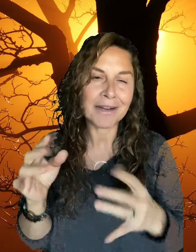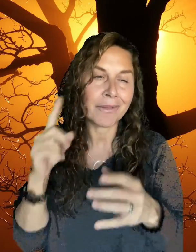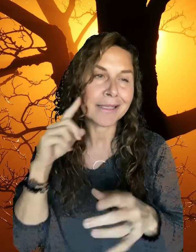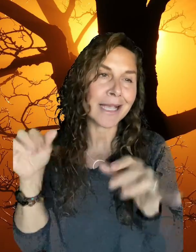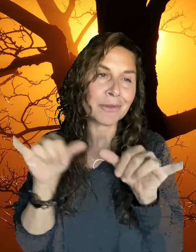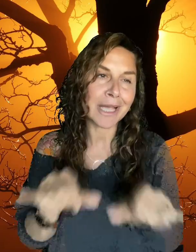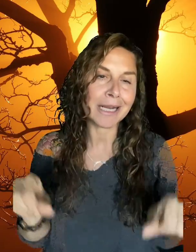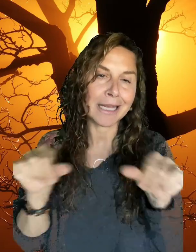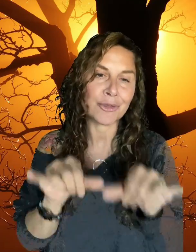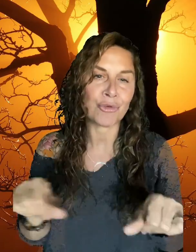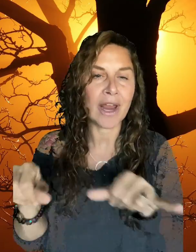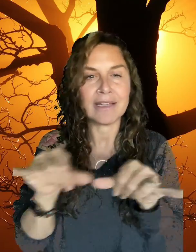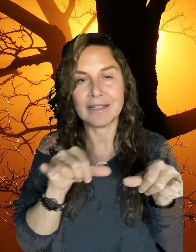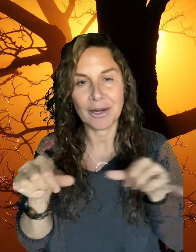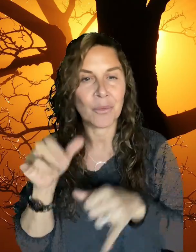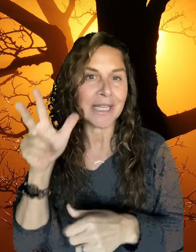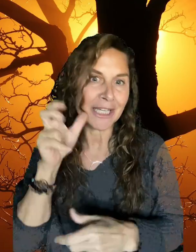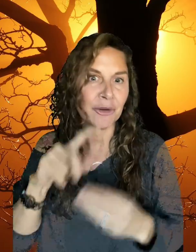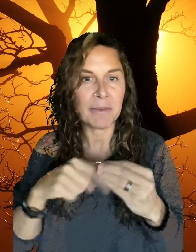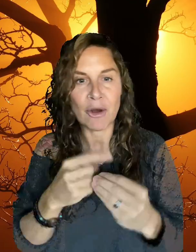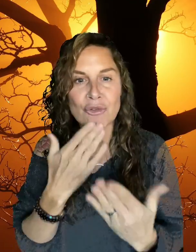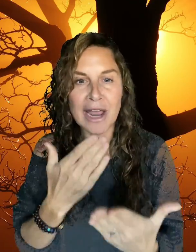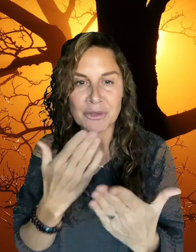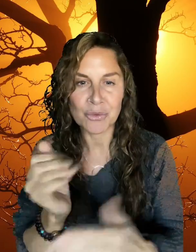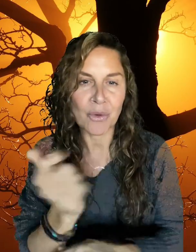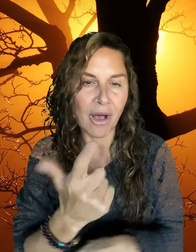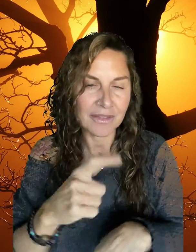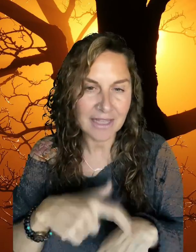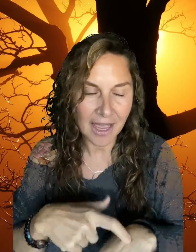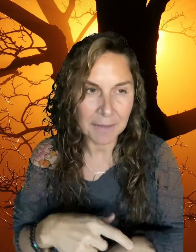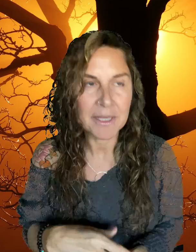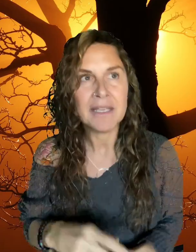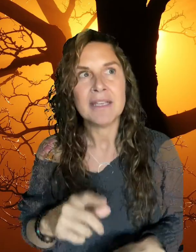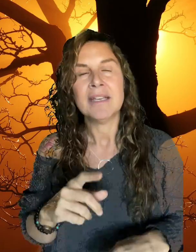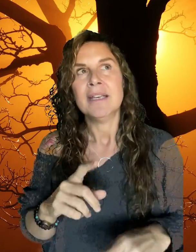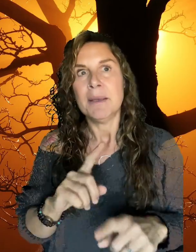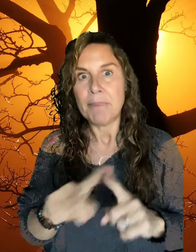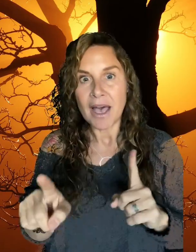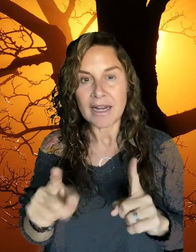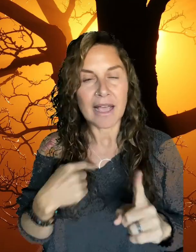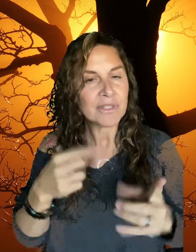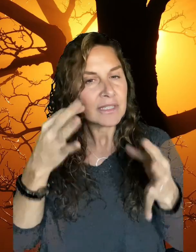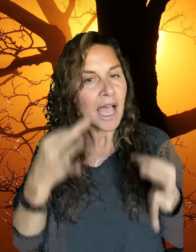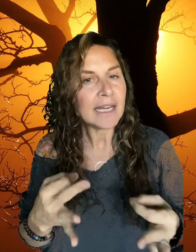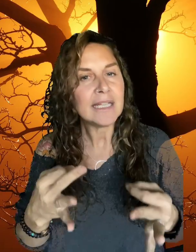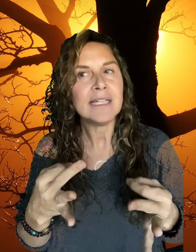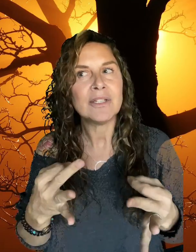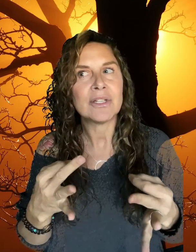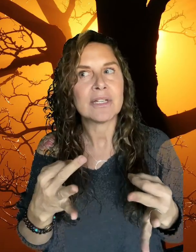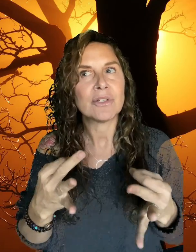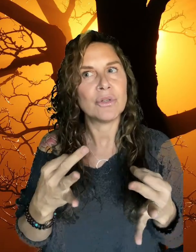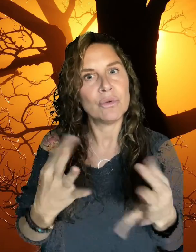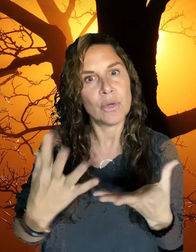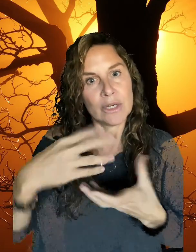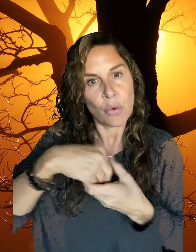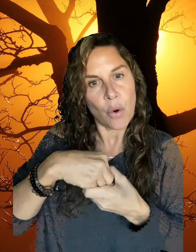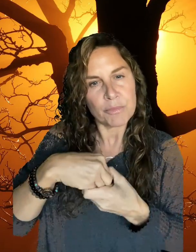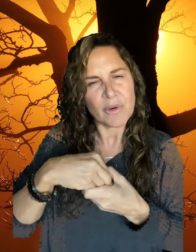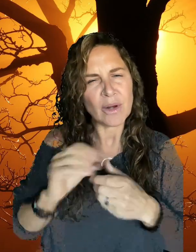like sounds kind of like trite. We hear about gratitude all the time. But I've decided to incorporate all